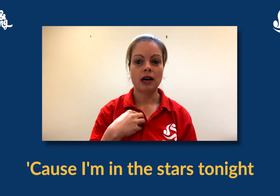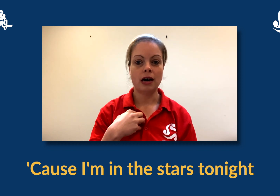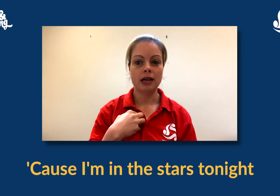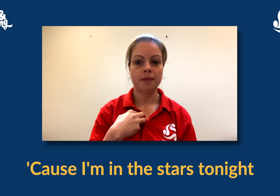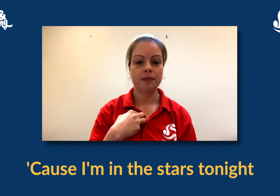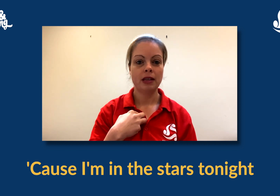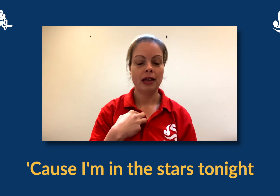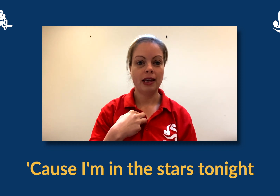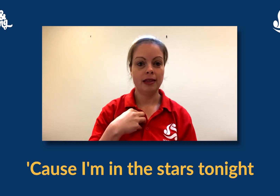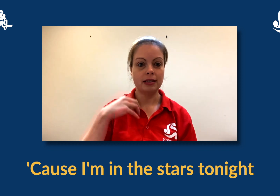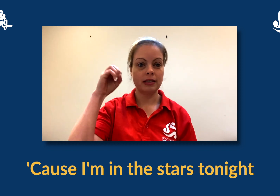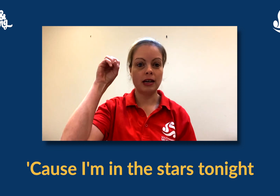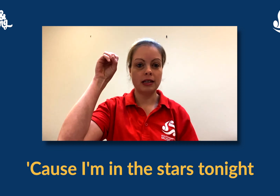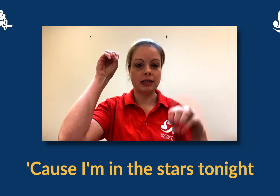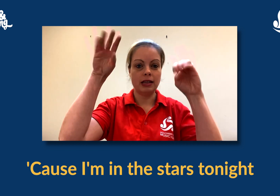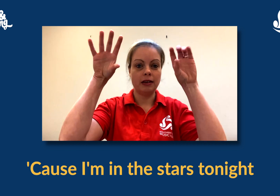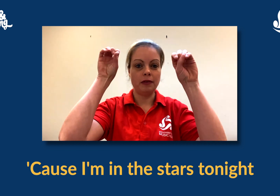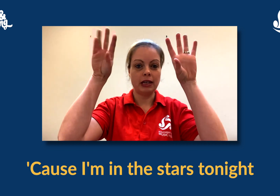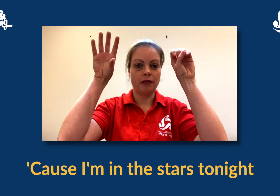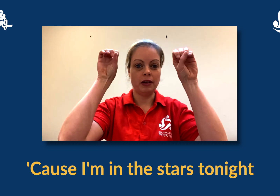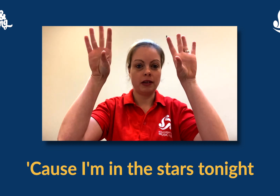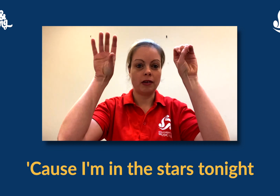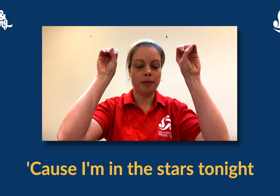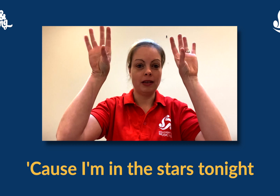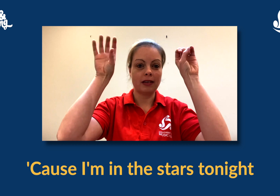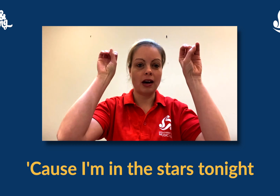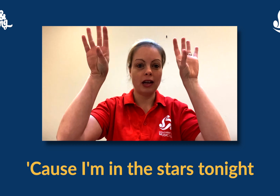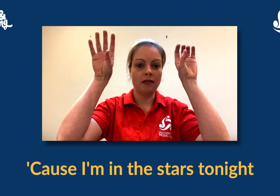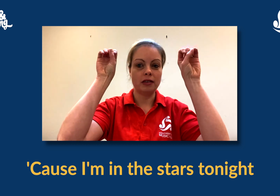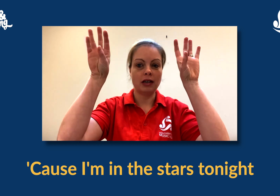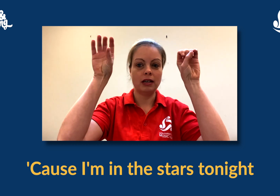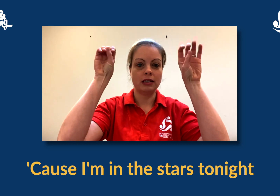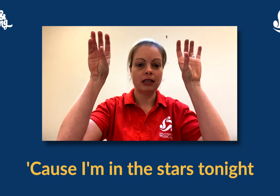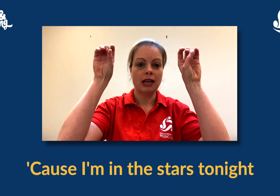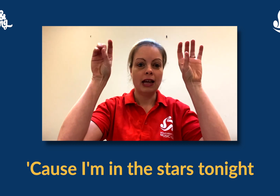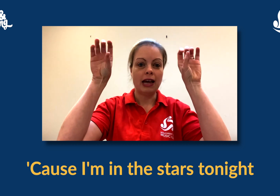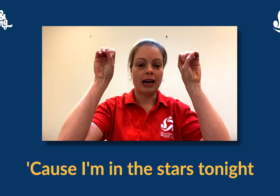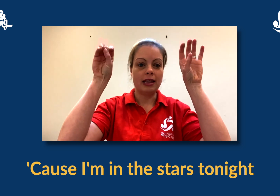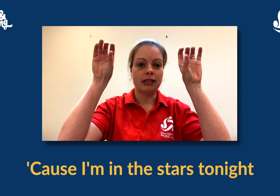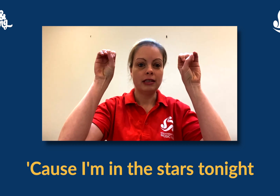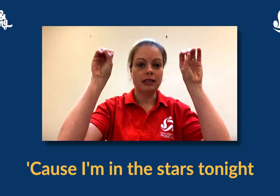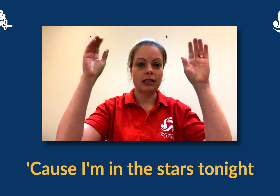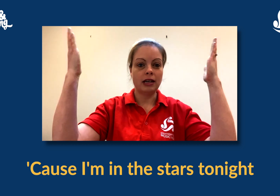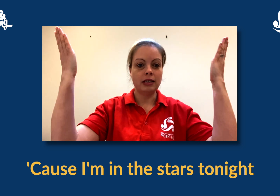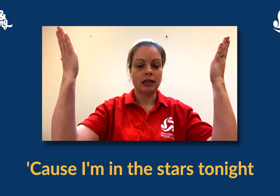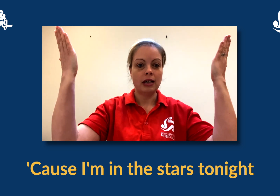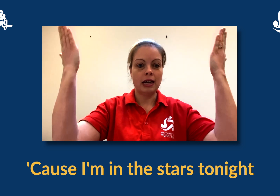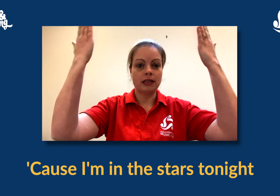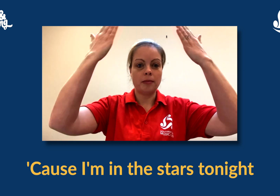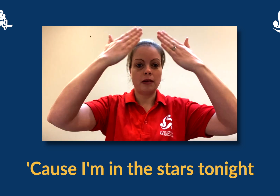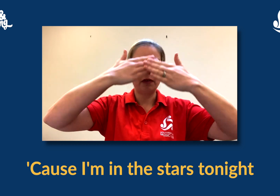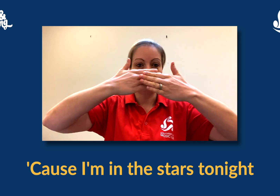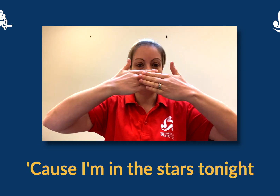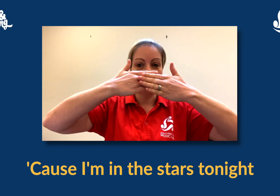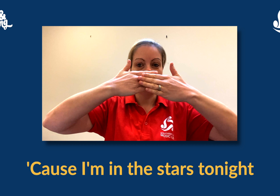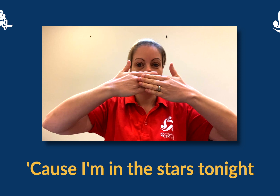because I'm in the stars, and then flicking fingers going up in the sky, the stars, and then tonight, hands